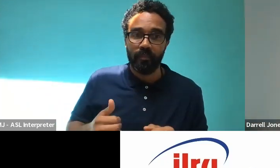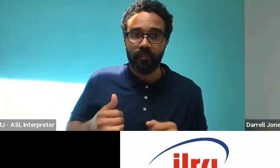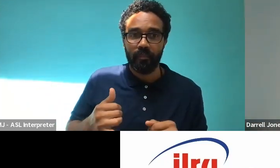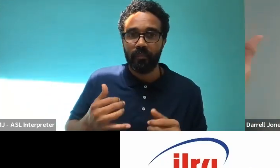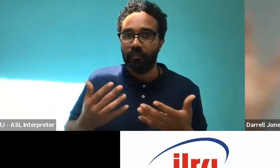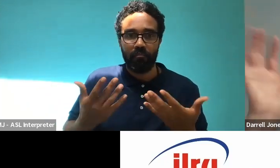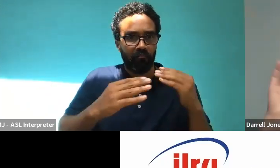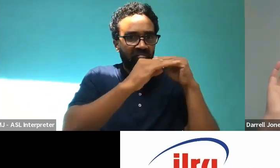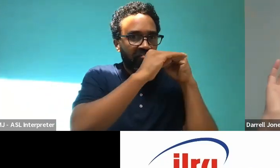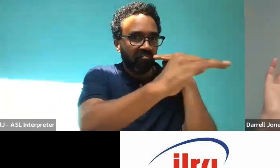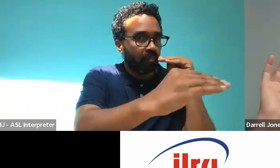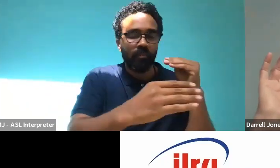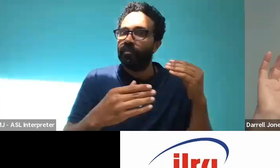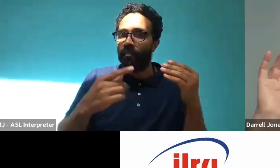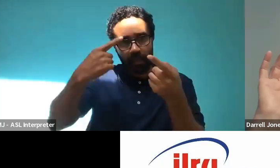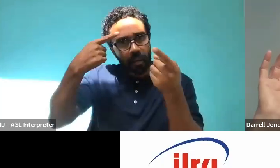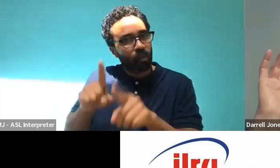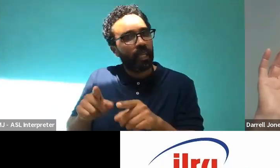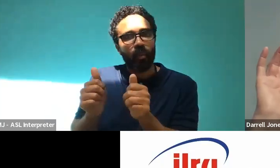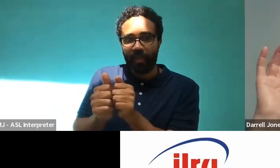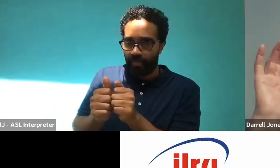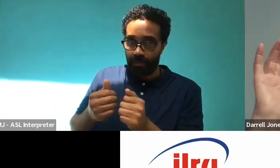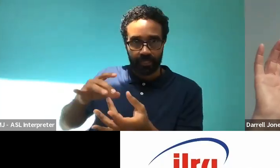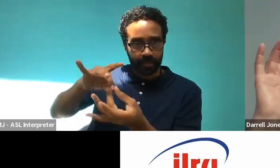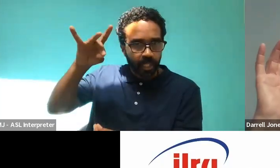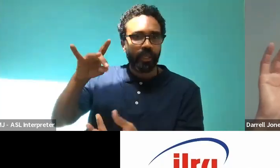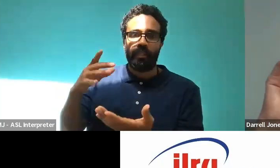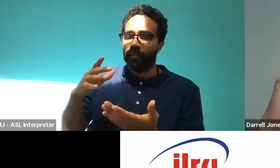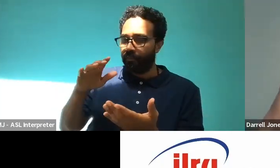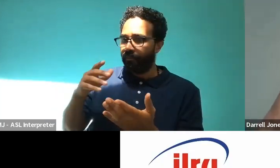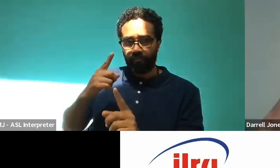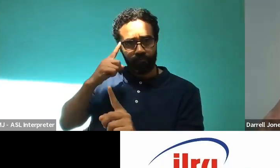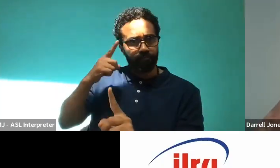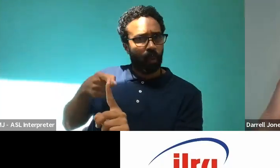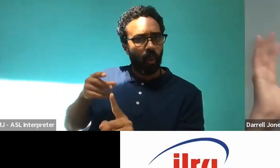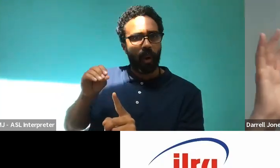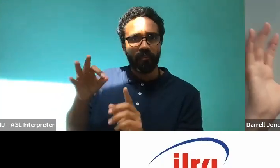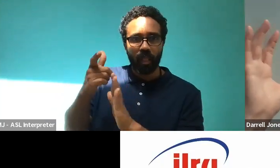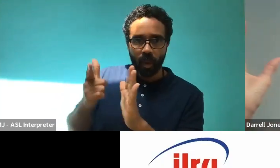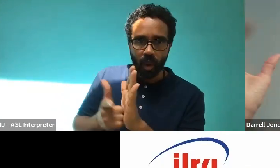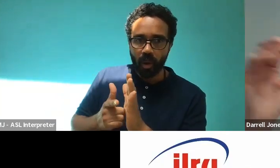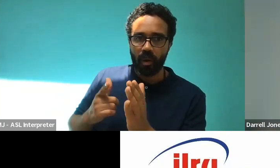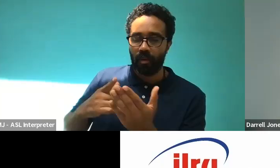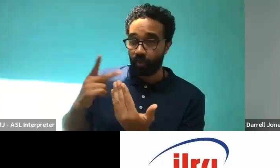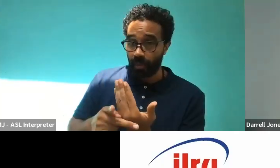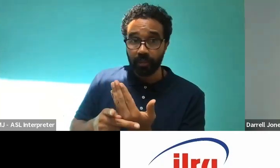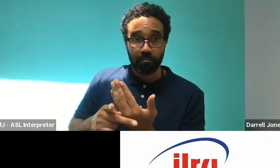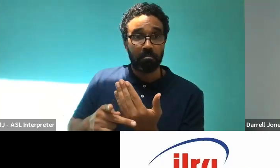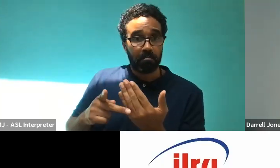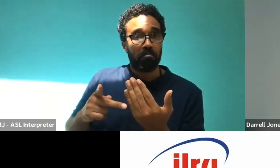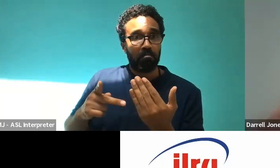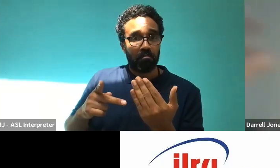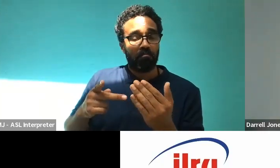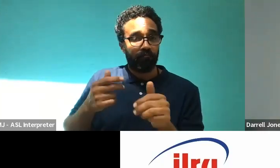consistent with the original spirit and intent of the program. So,